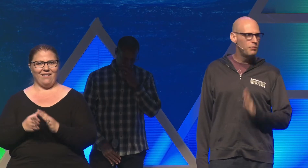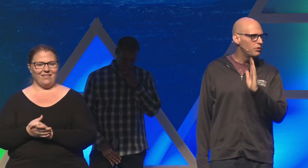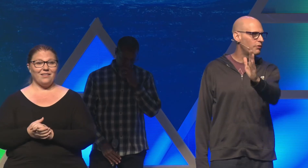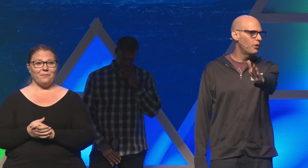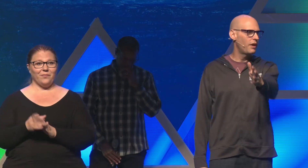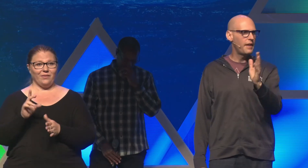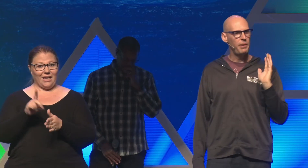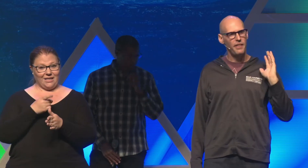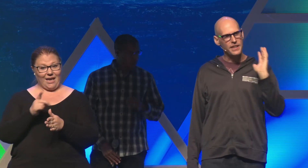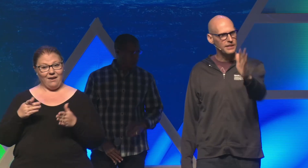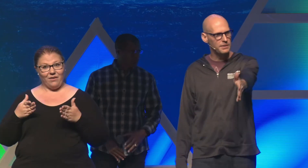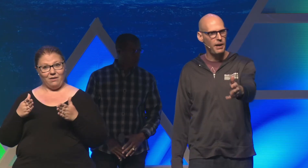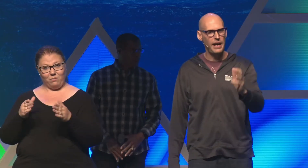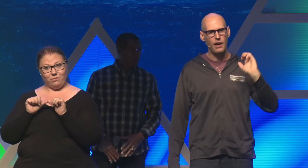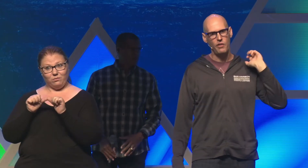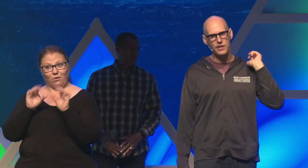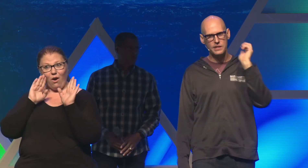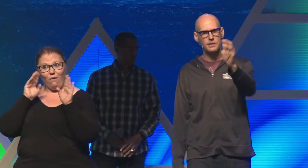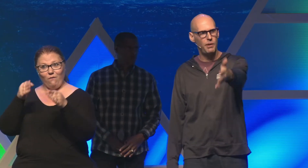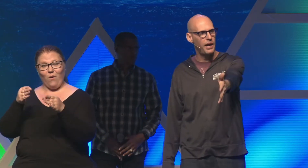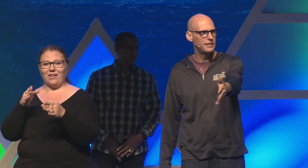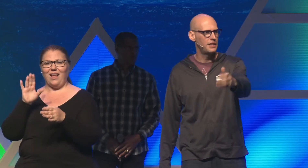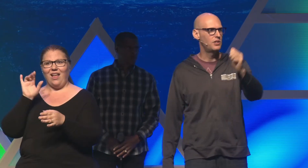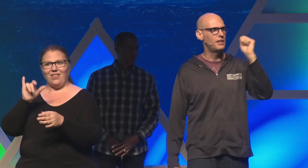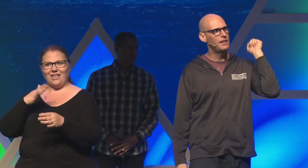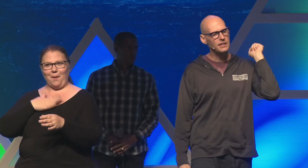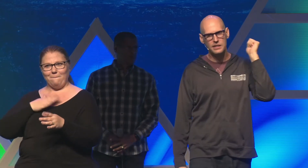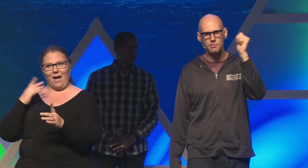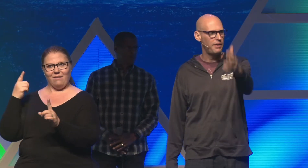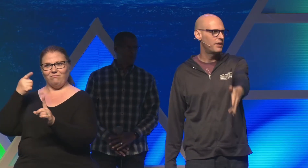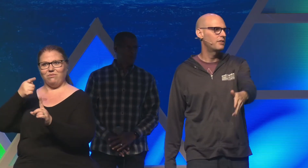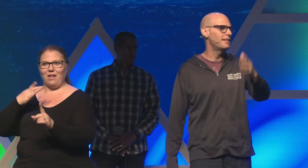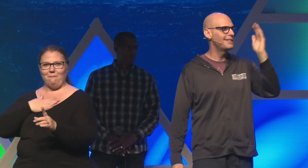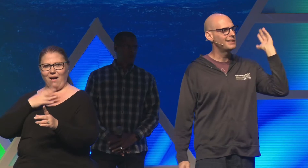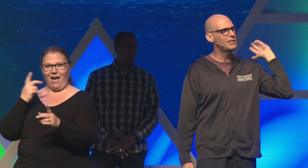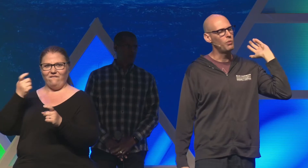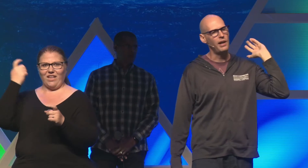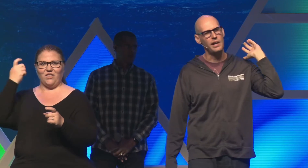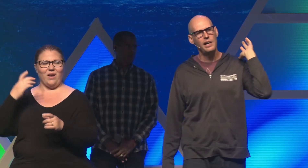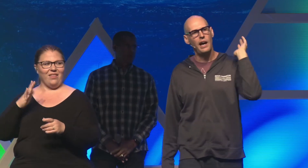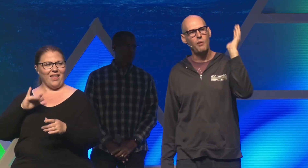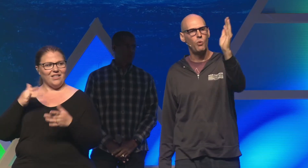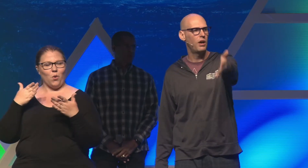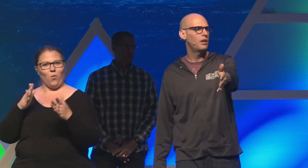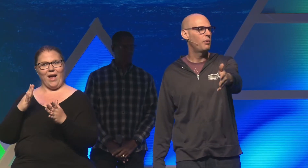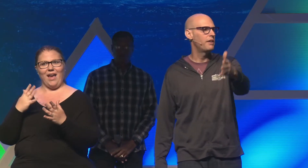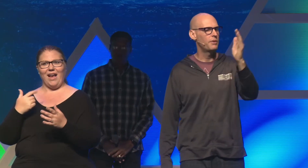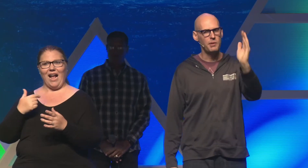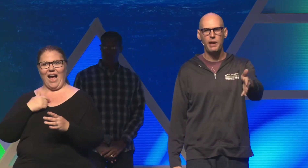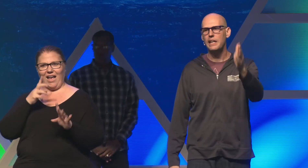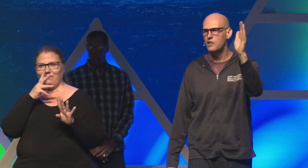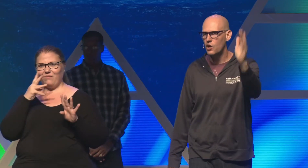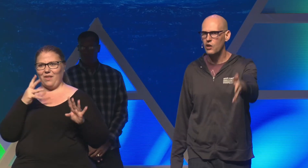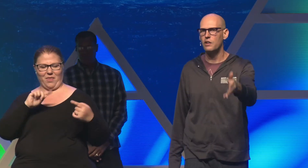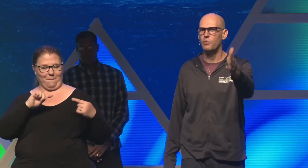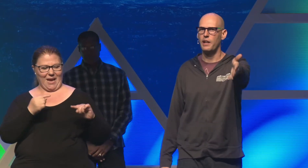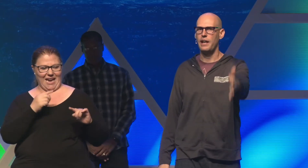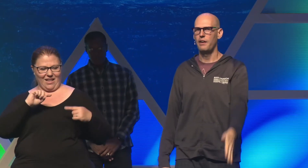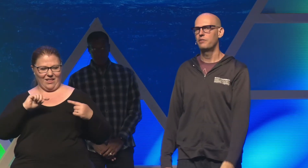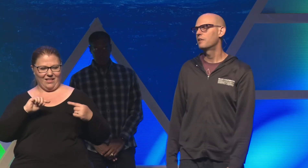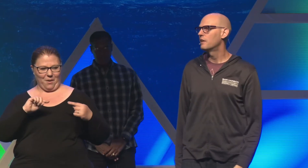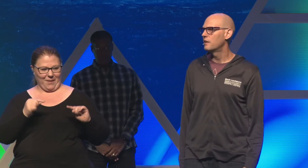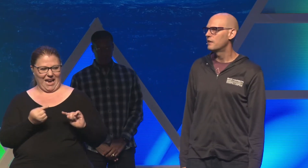David, move forward on that path. This is my out. This is my ascension. This is my victory. This is the way I walk away from the pain and the hurt of